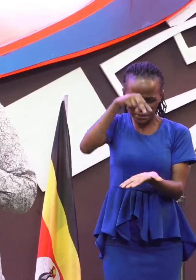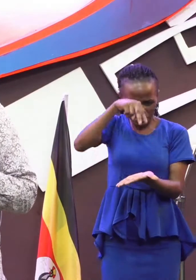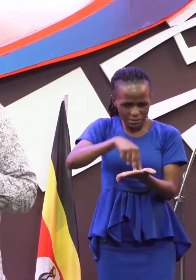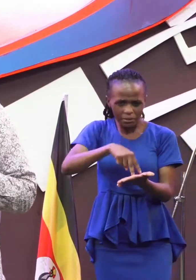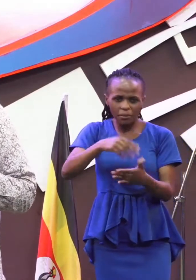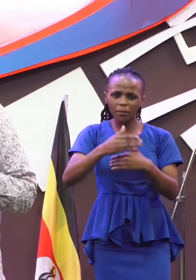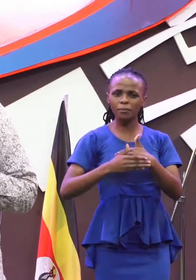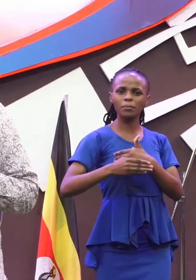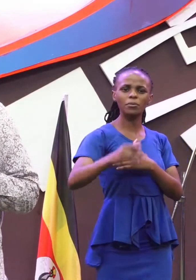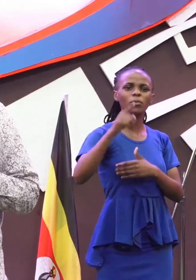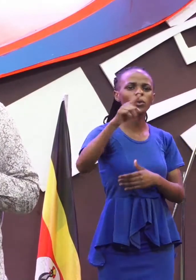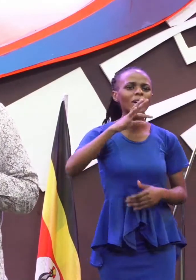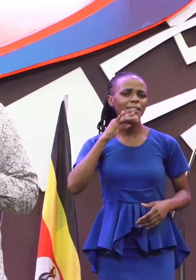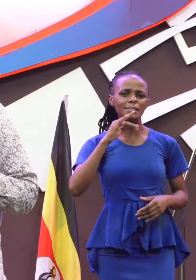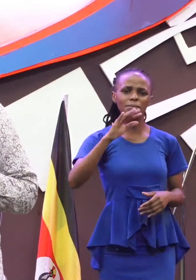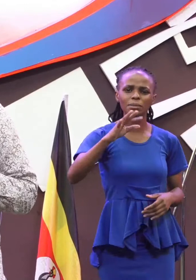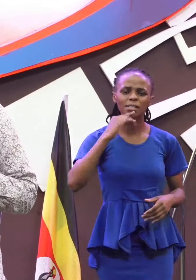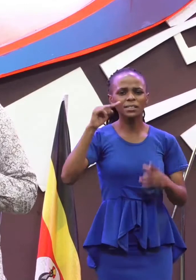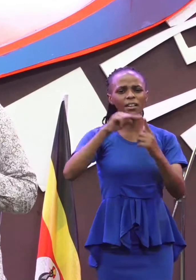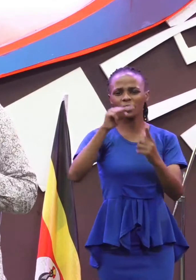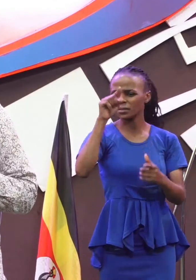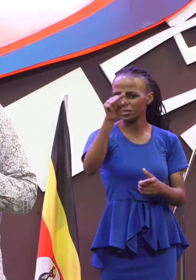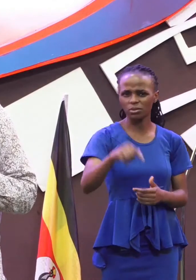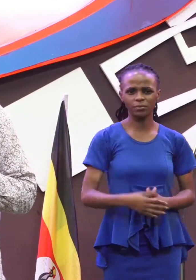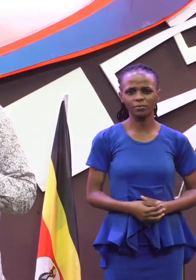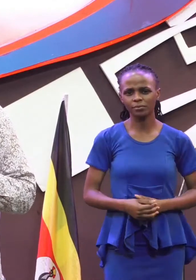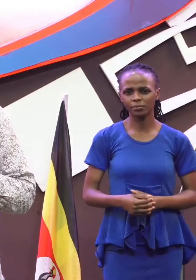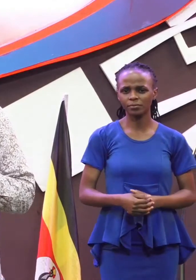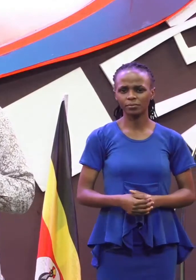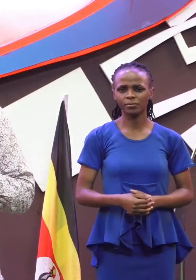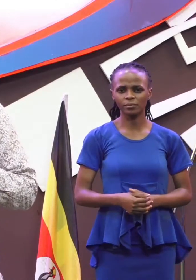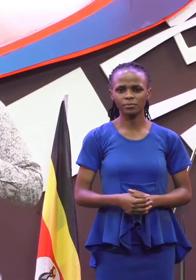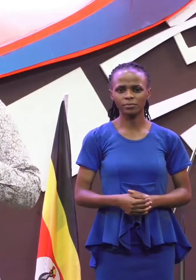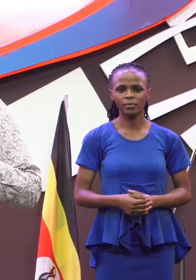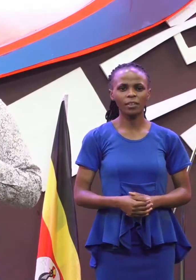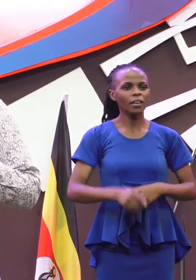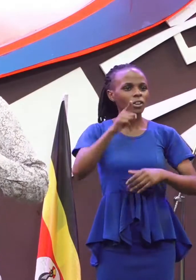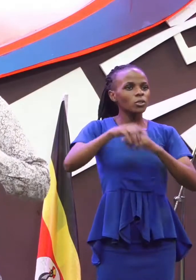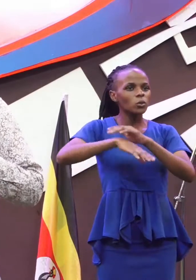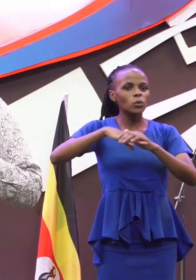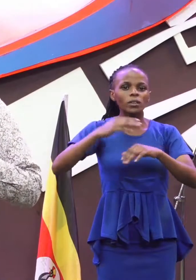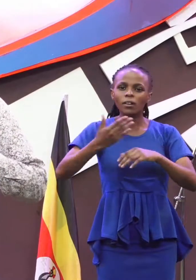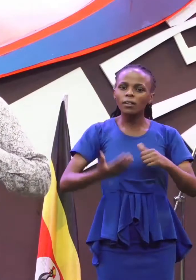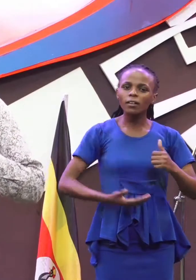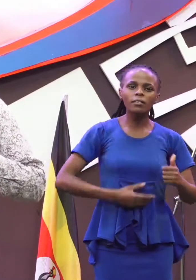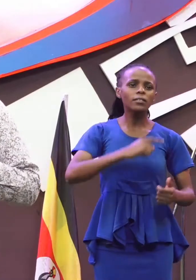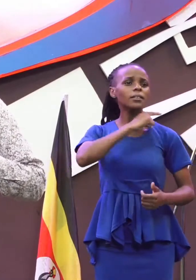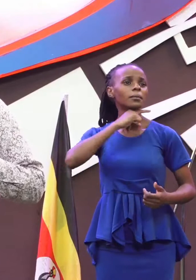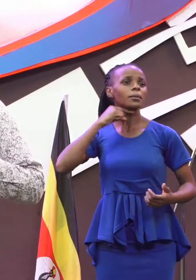gy'oli. You do not have a pastor because he stands before you and speaks to you. You